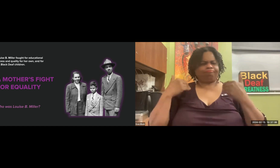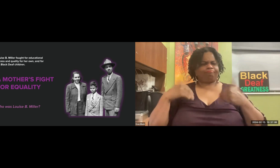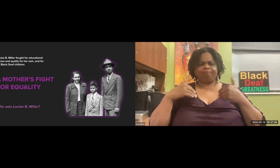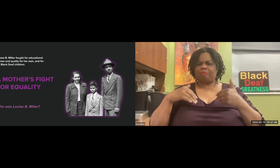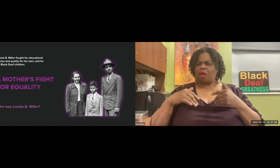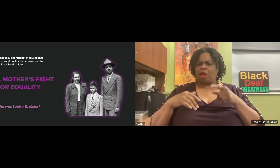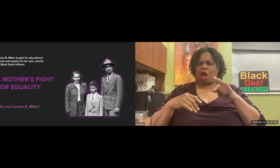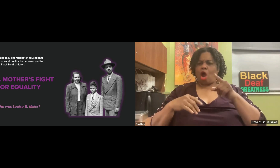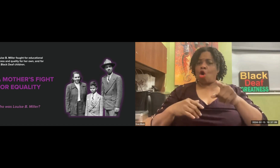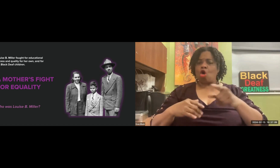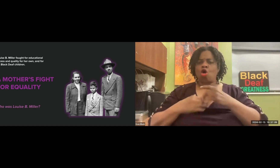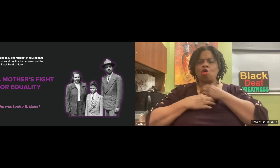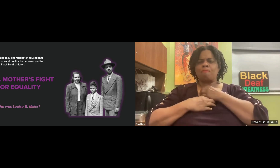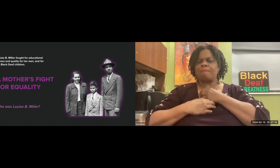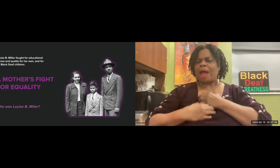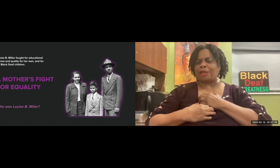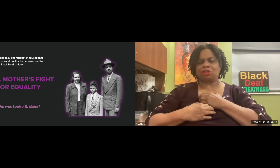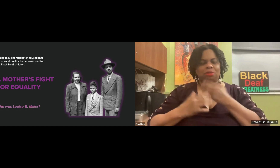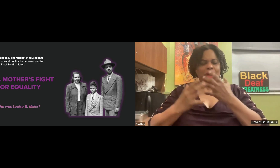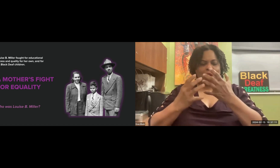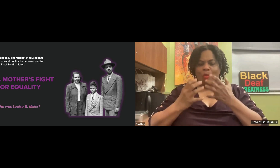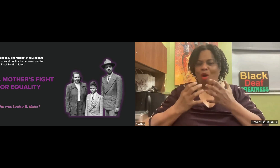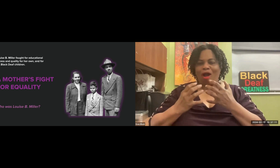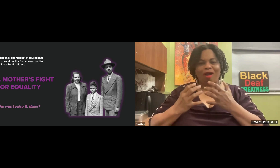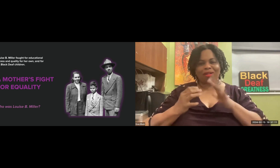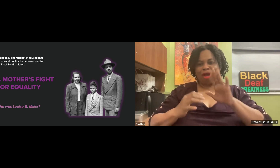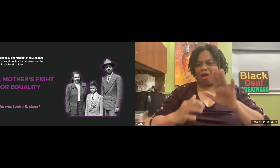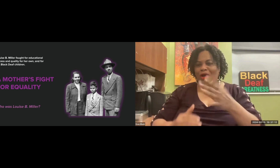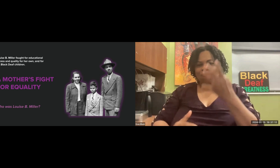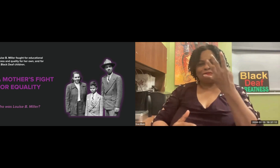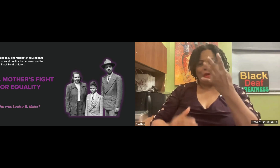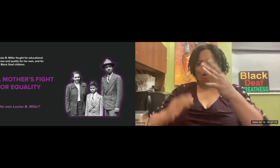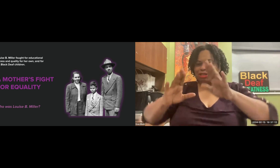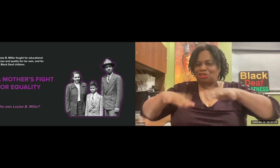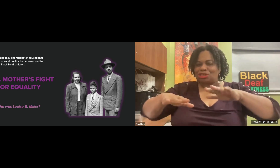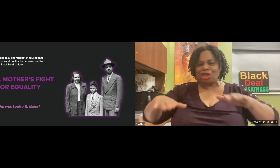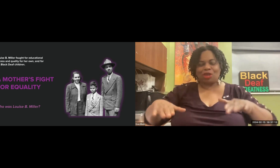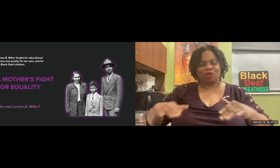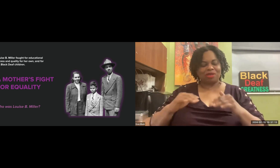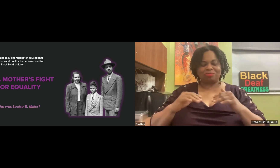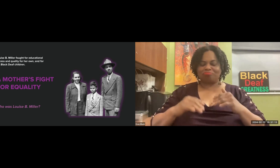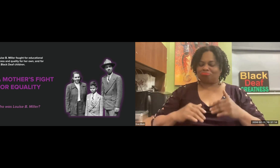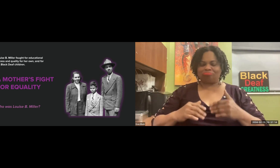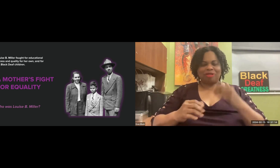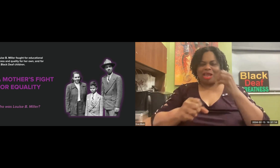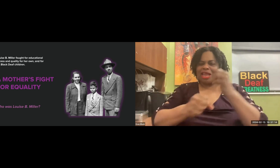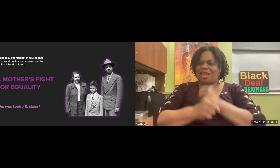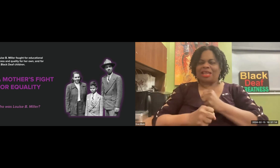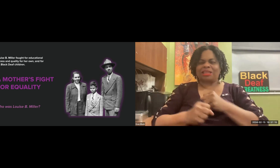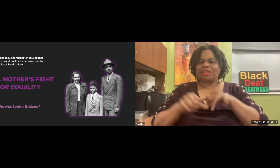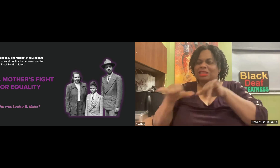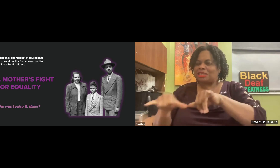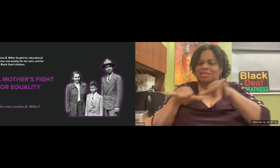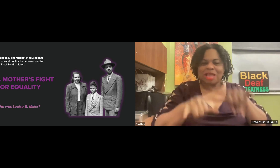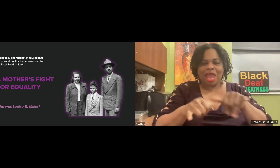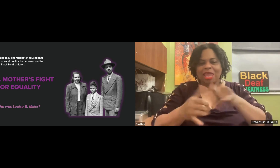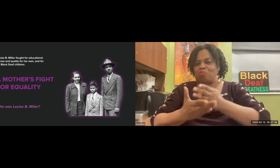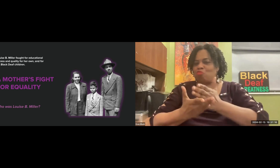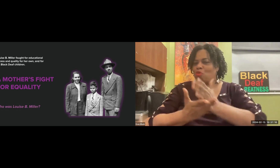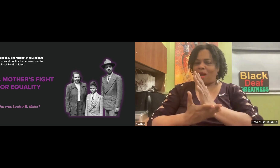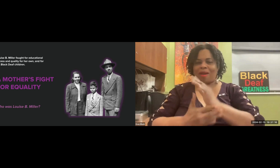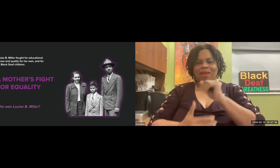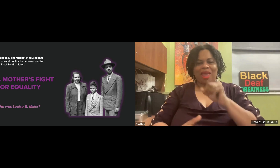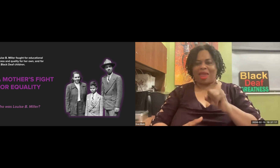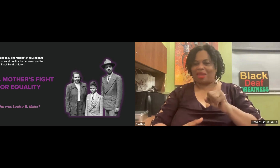Now, Miss Louise B. Miller, her passion, her desire was that her